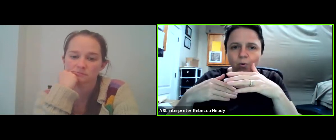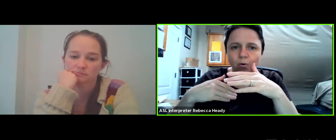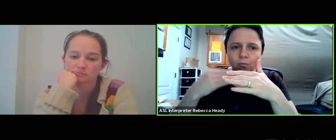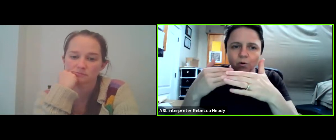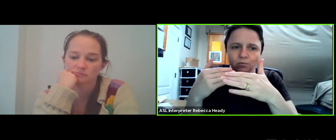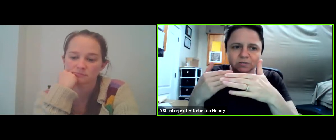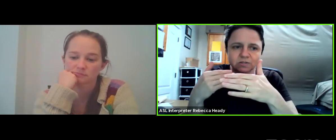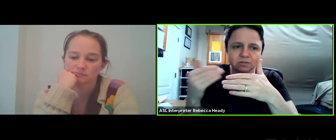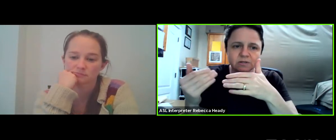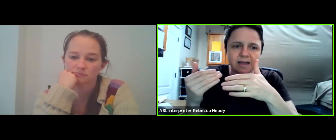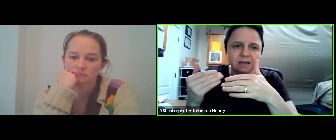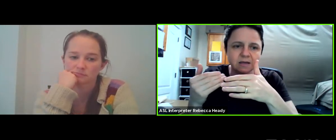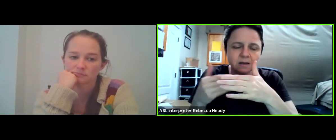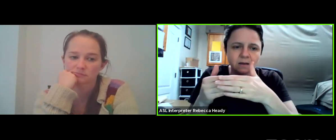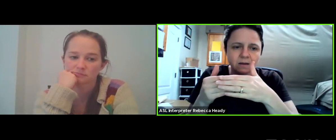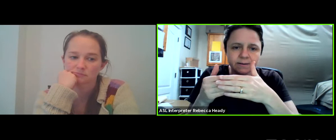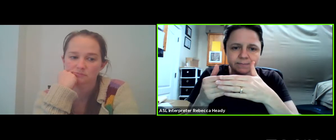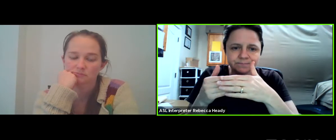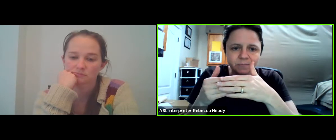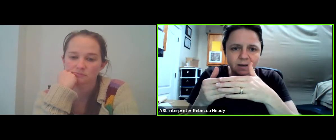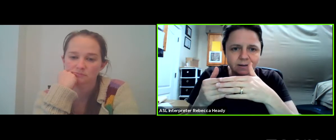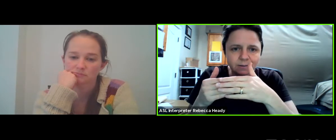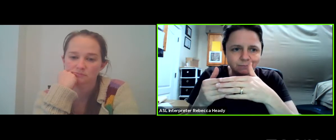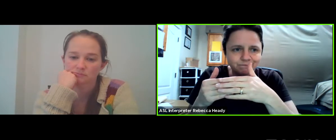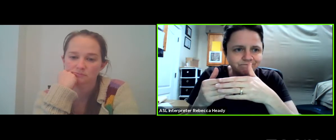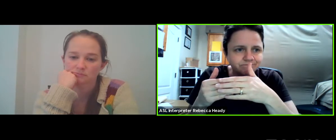also almost, like,